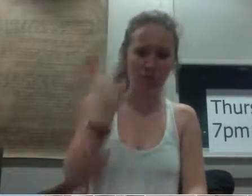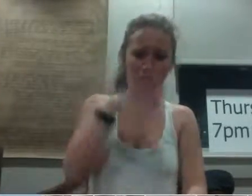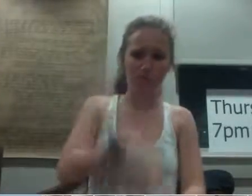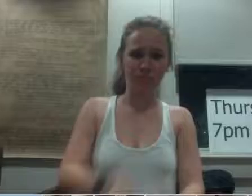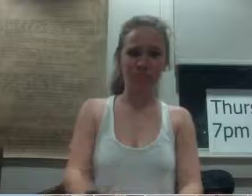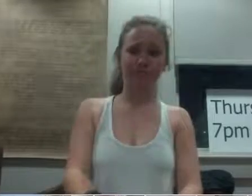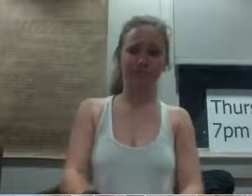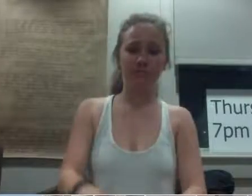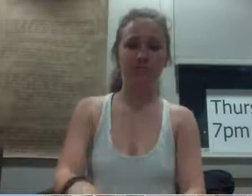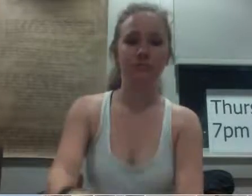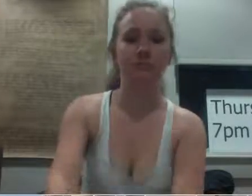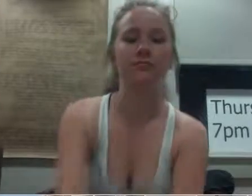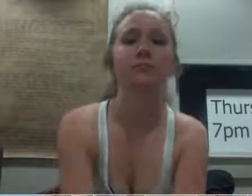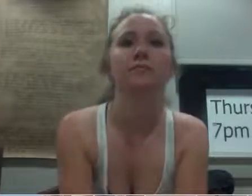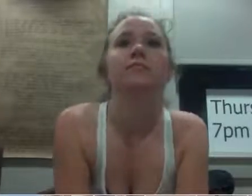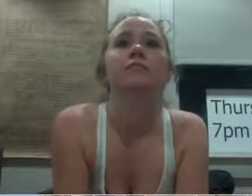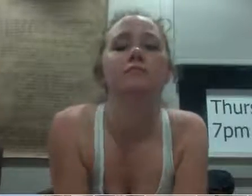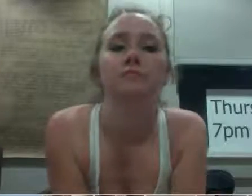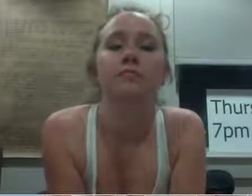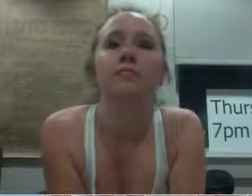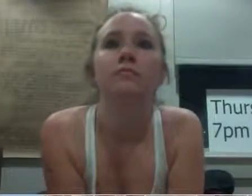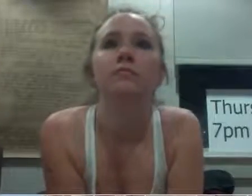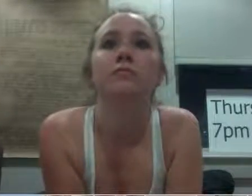But I hope it's not the same as that.